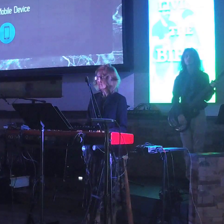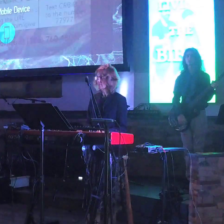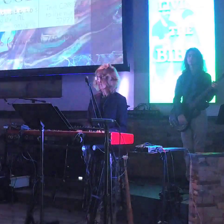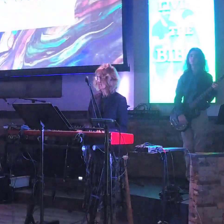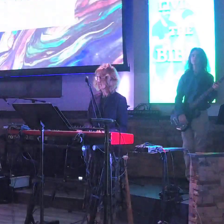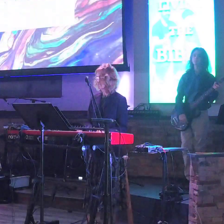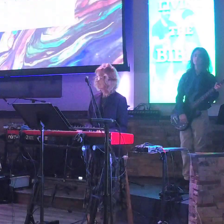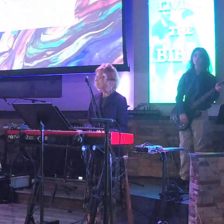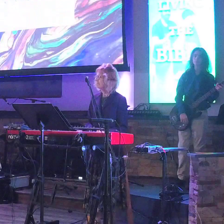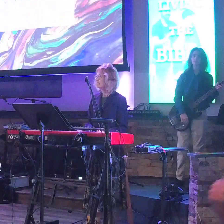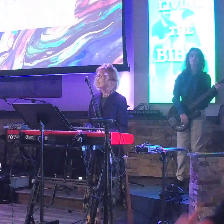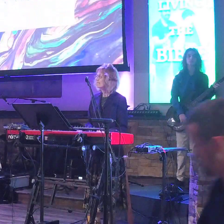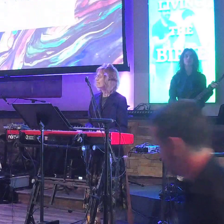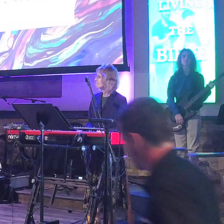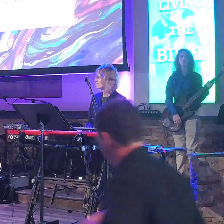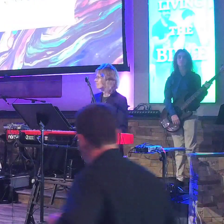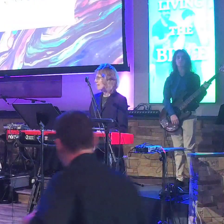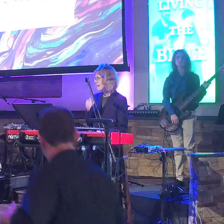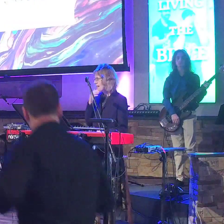All right, good morning, church.